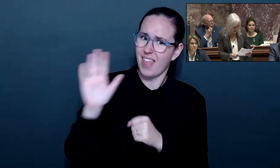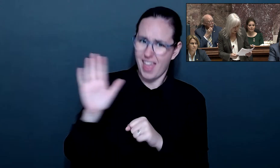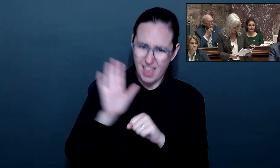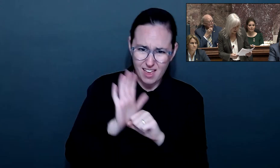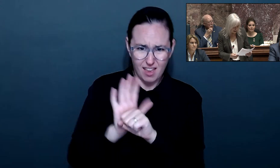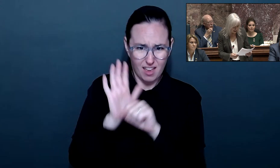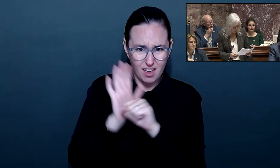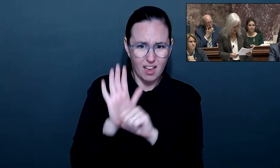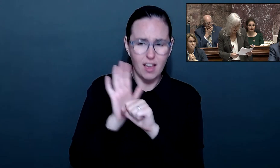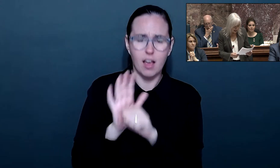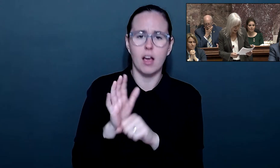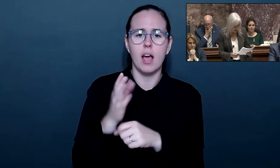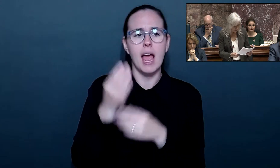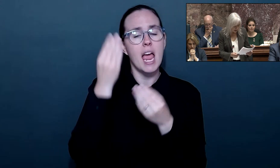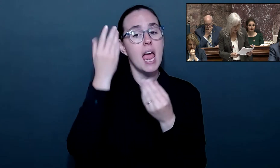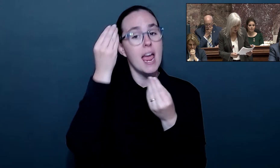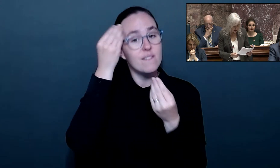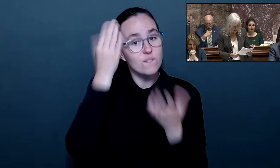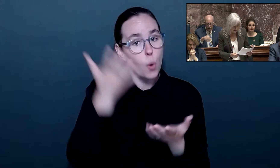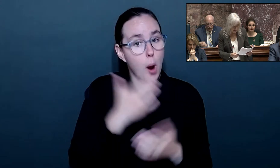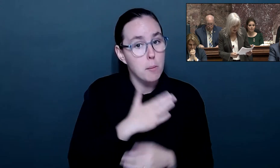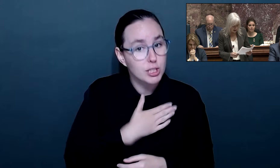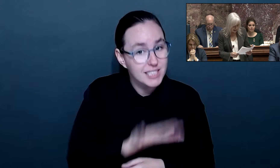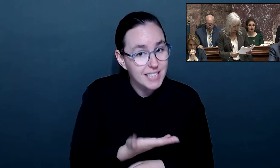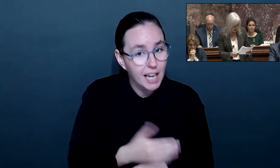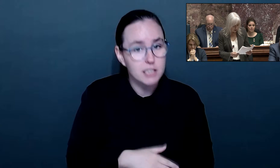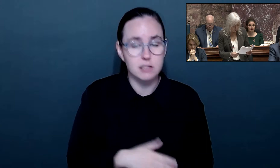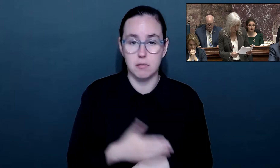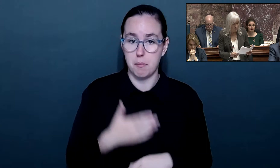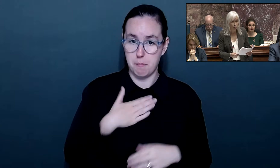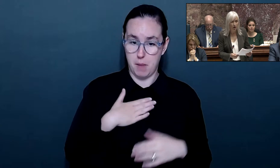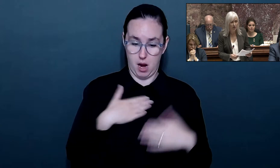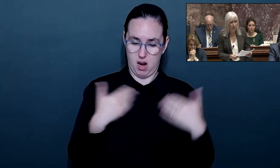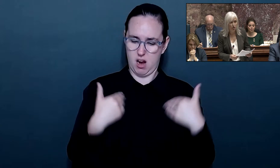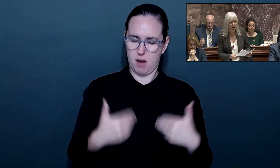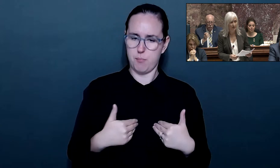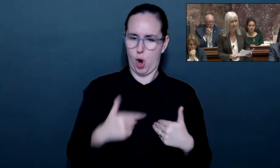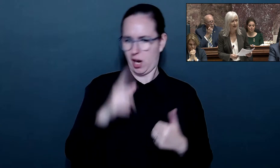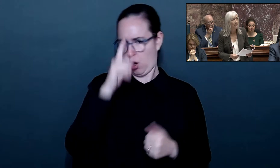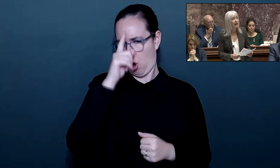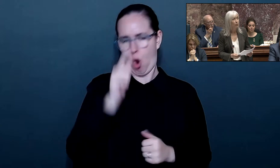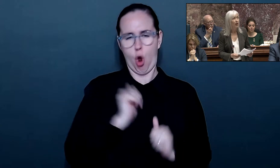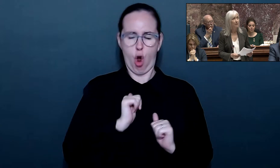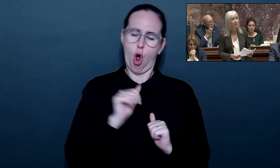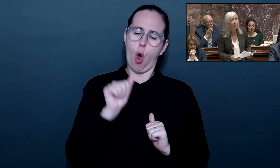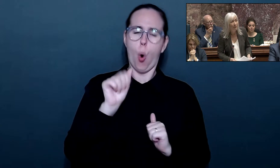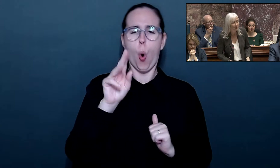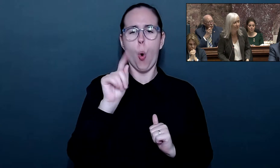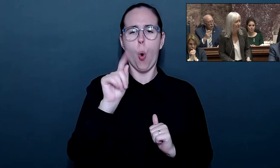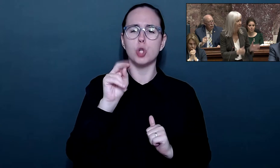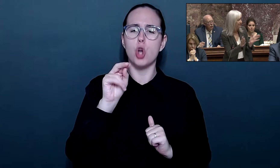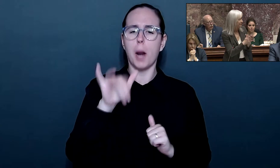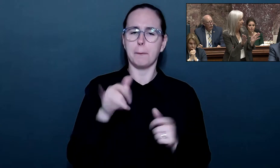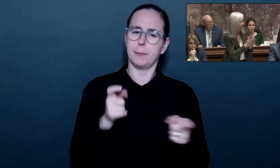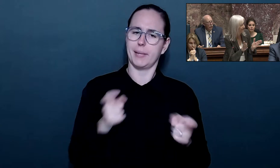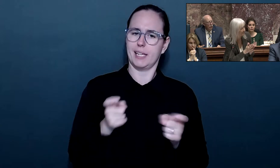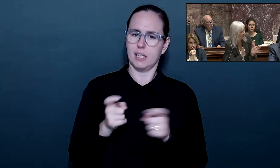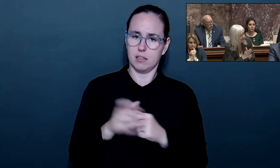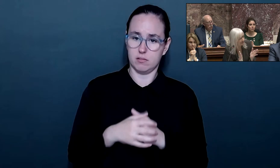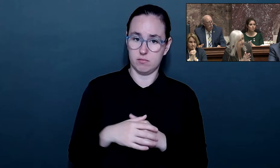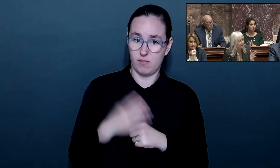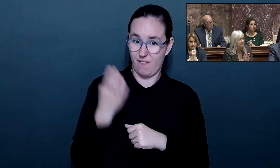them today, including Terry Perry-Polkin, a healthcare worker who lost her job. Welcome.